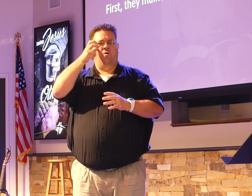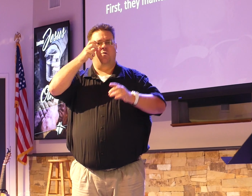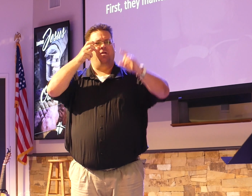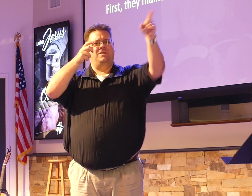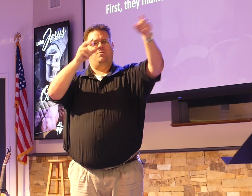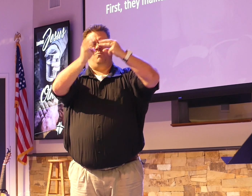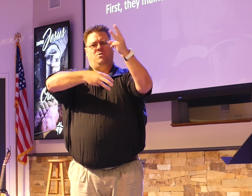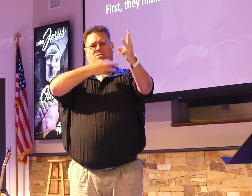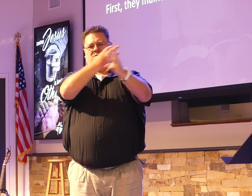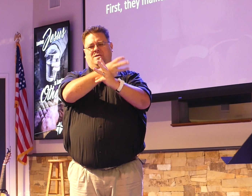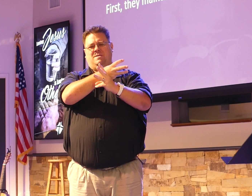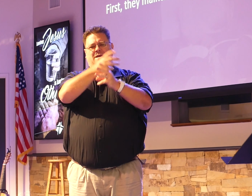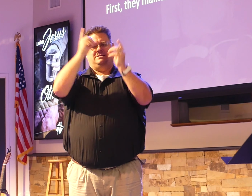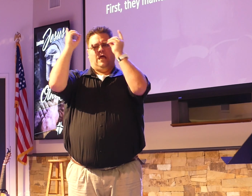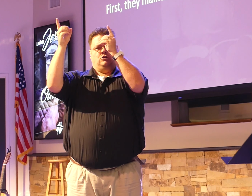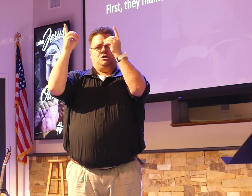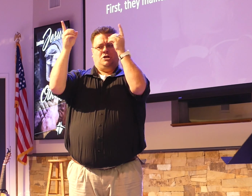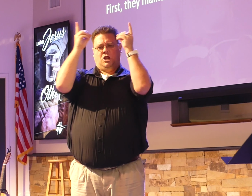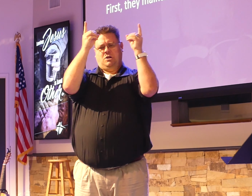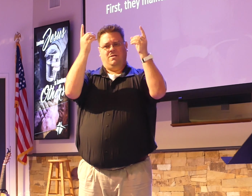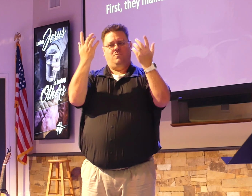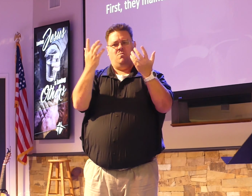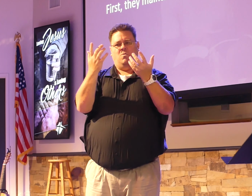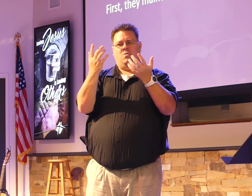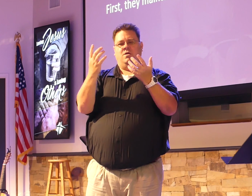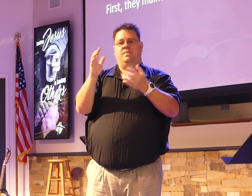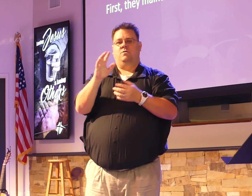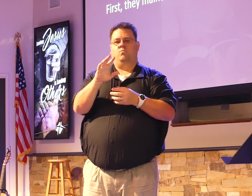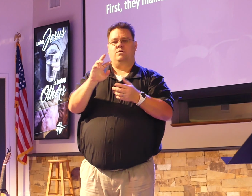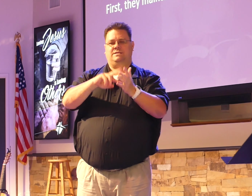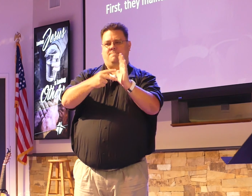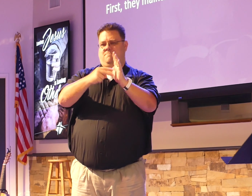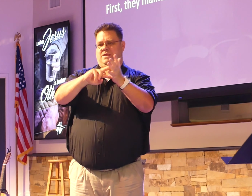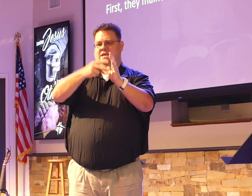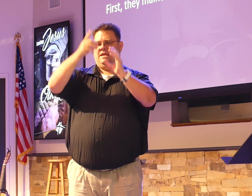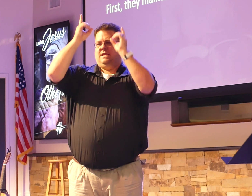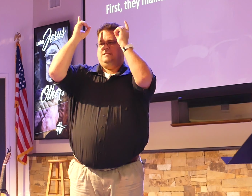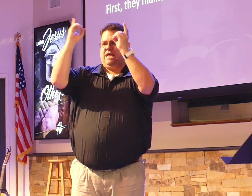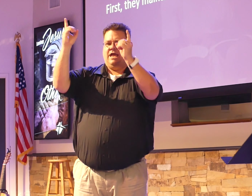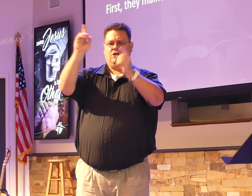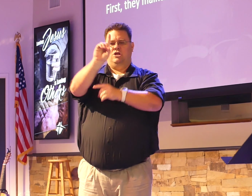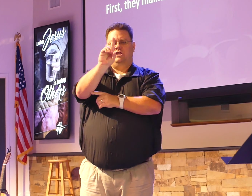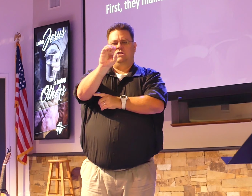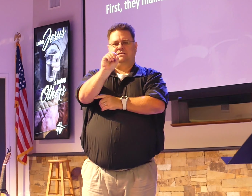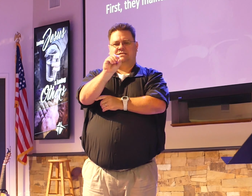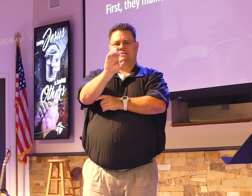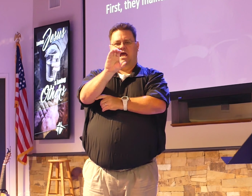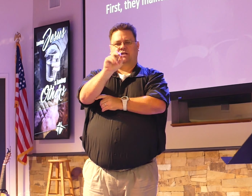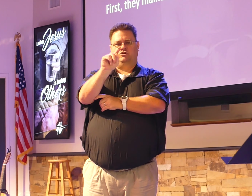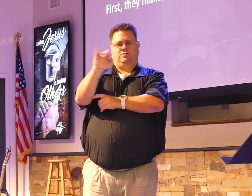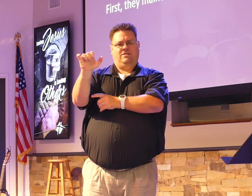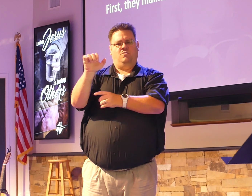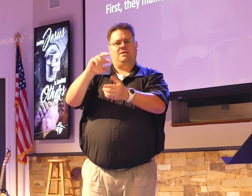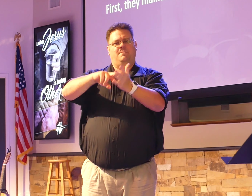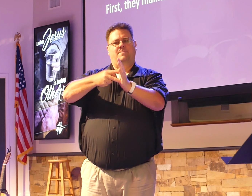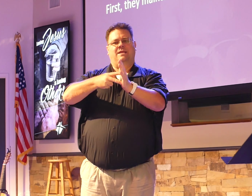different things like that. Doctrine is your belief system. That's all it is. Everybody has a doctrine.